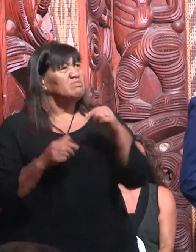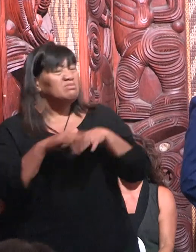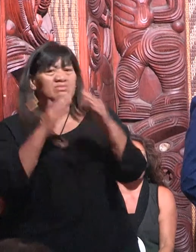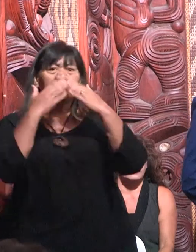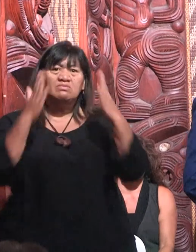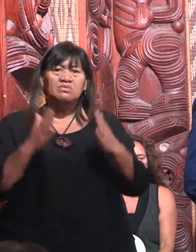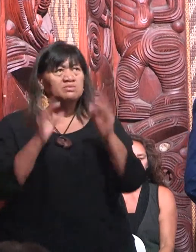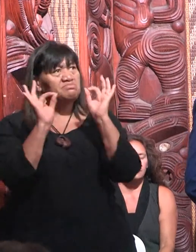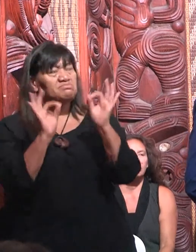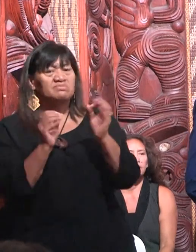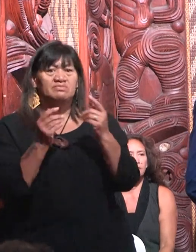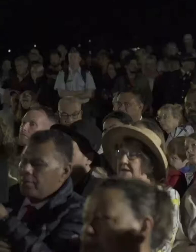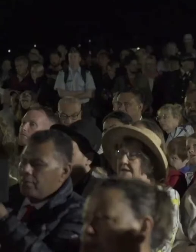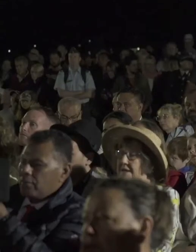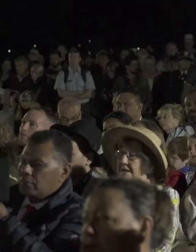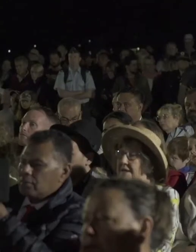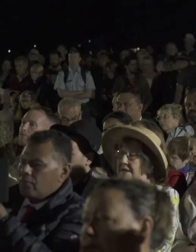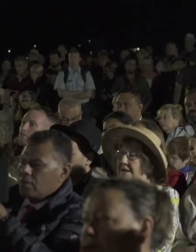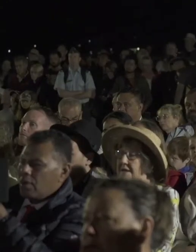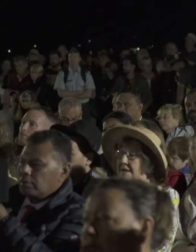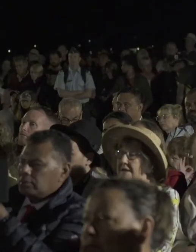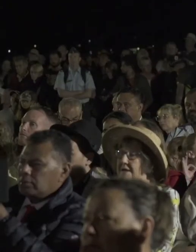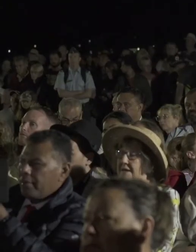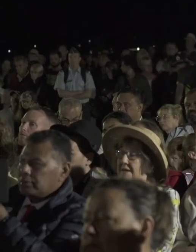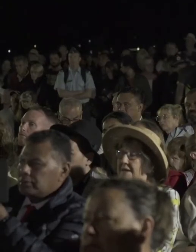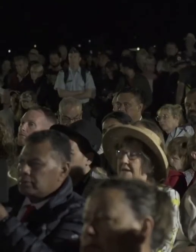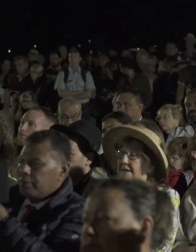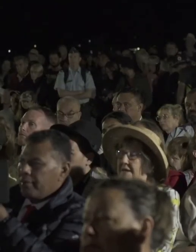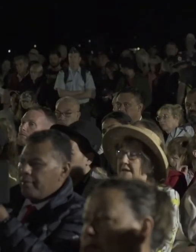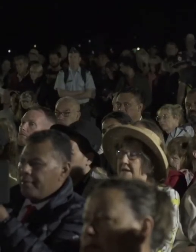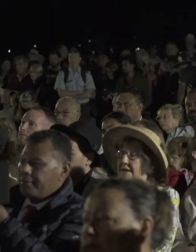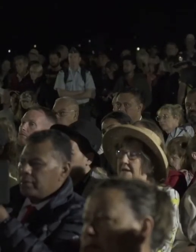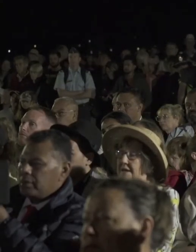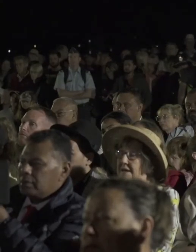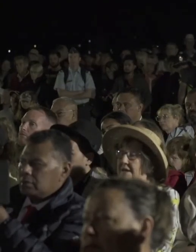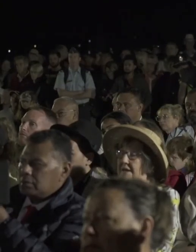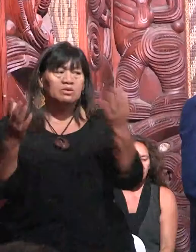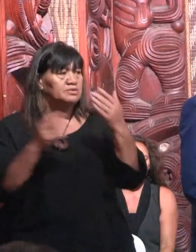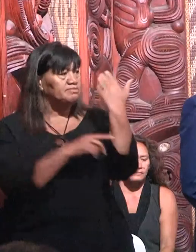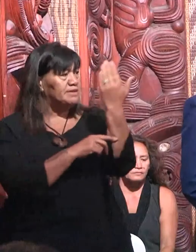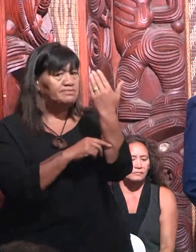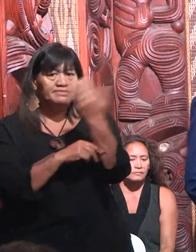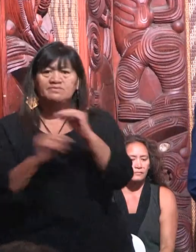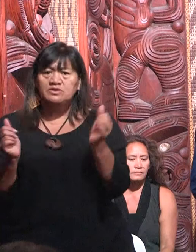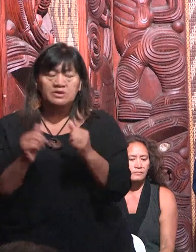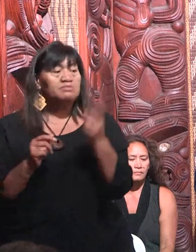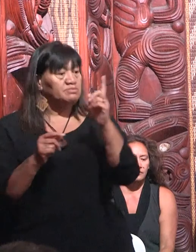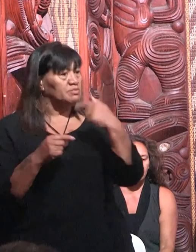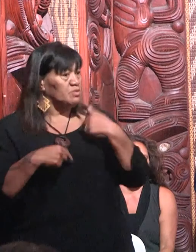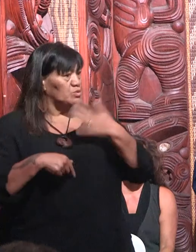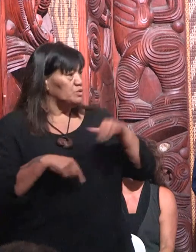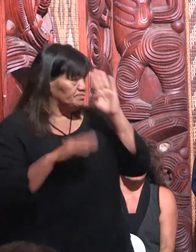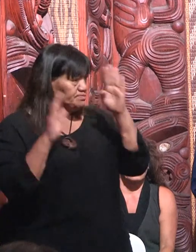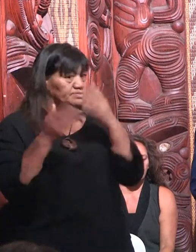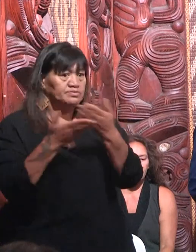tupuna, tēnei whare runanga. Ahakoa ko ea katoa ke ngā mihi, anoe haere tonu ana ngā mihi ki a koutou